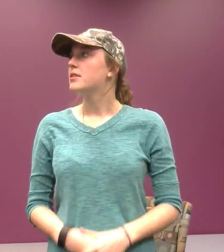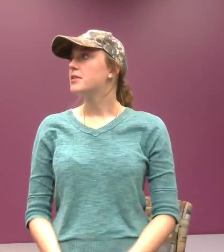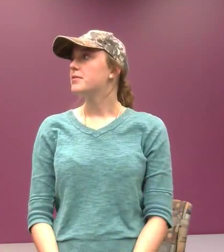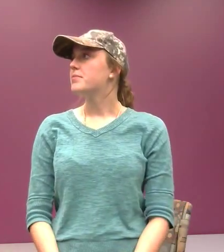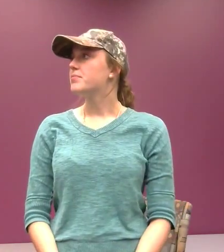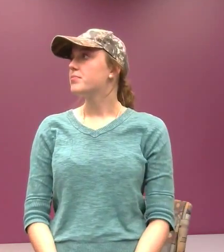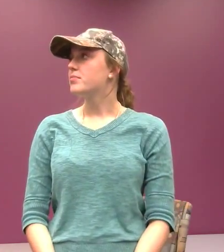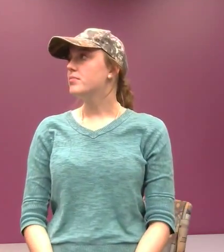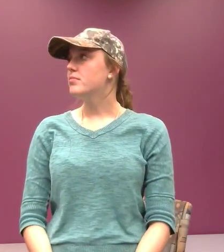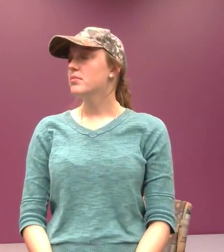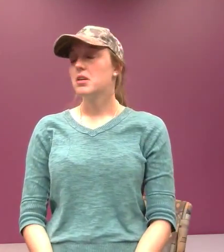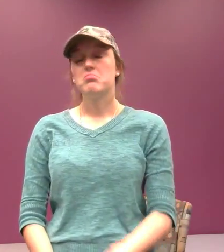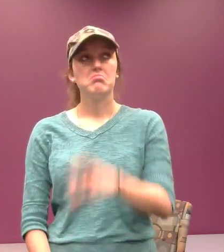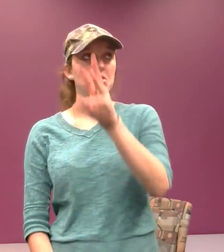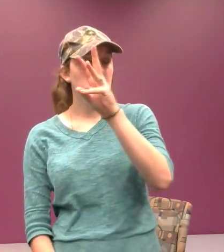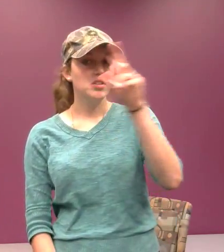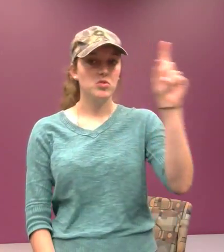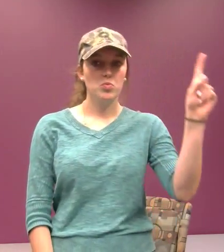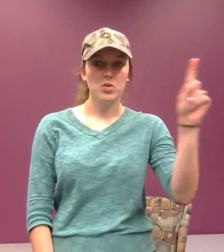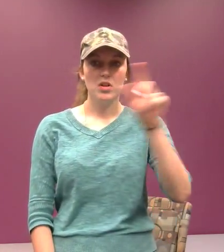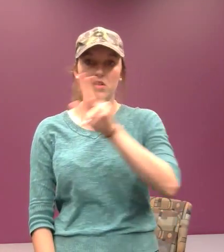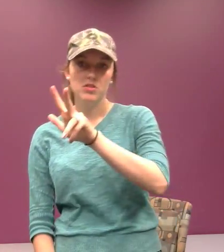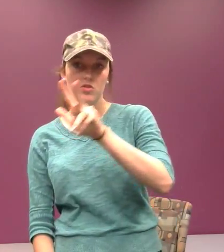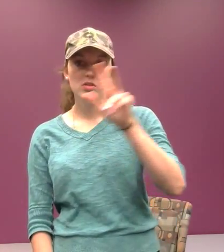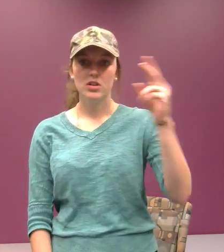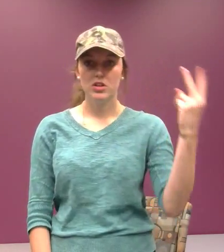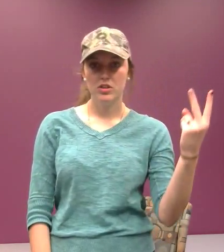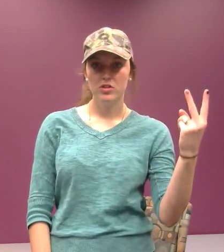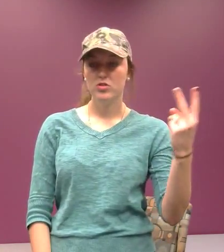6 as 1, 3, and 2 as examples.